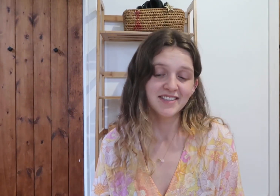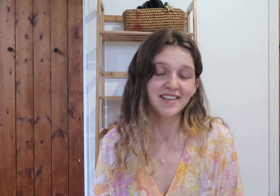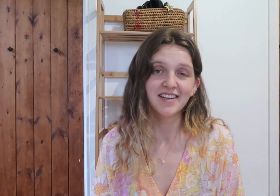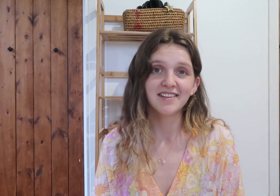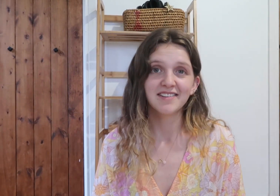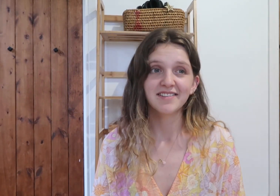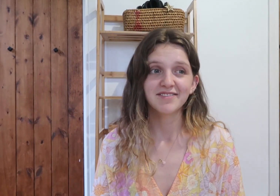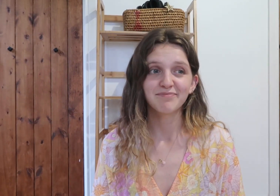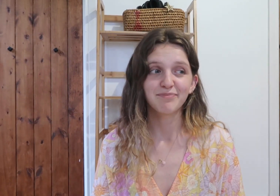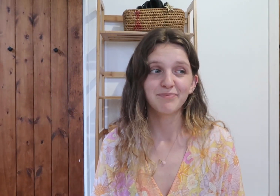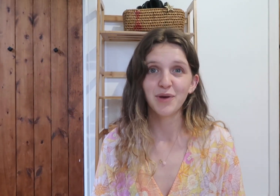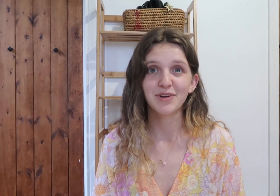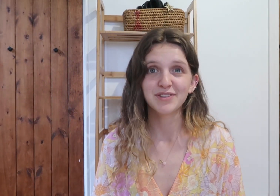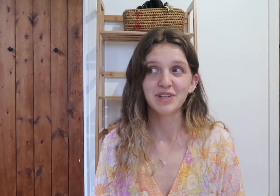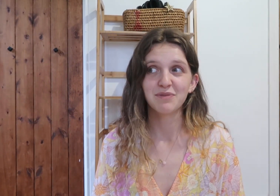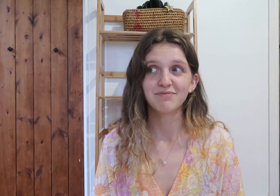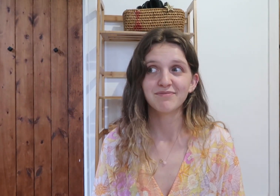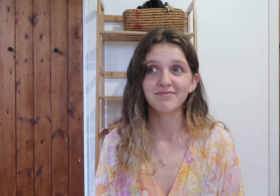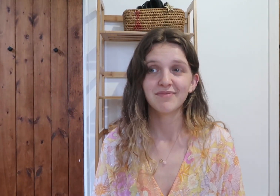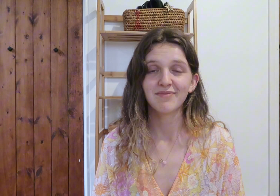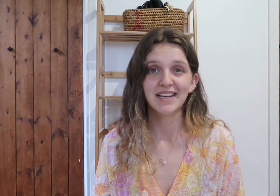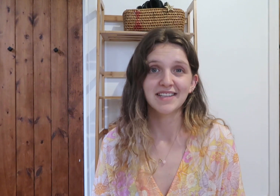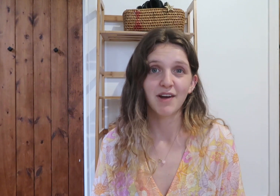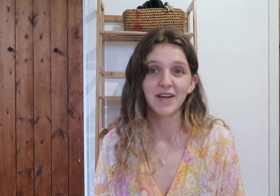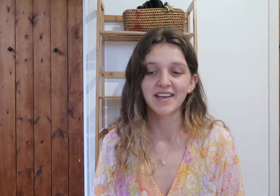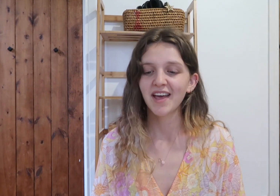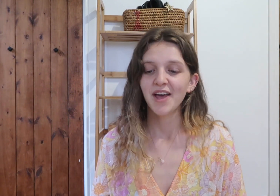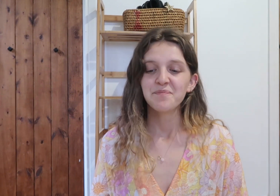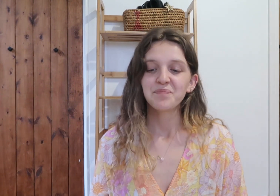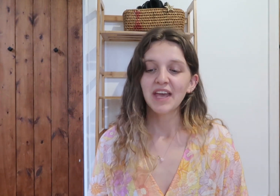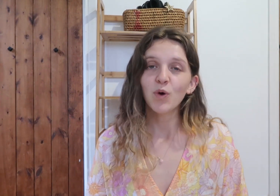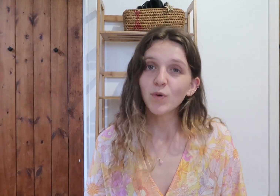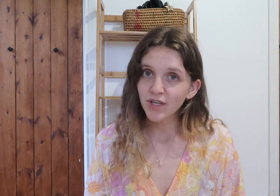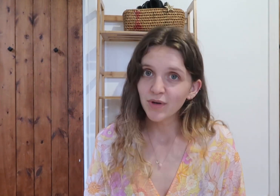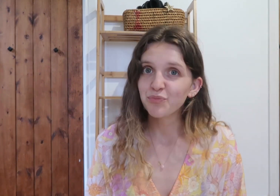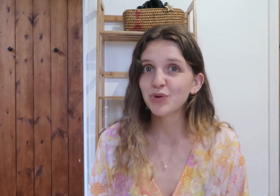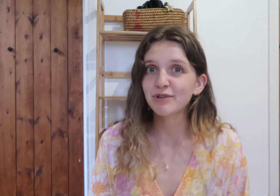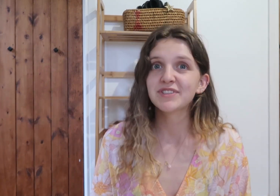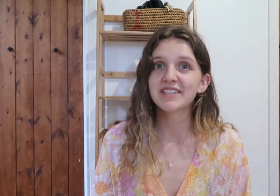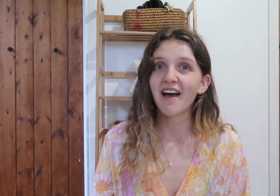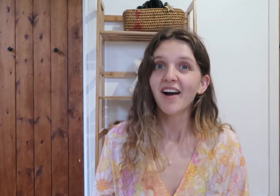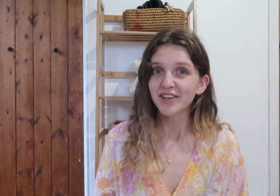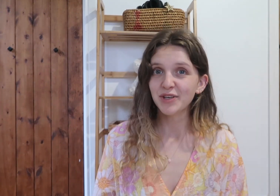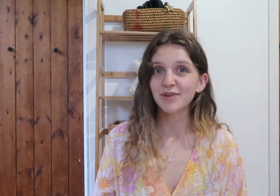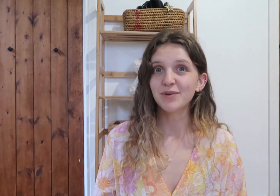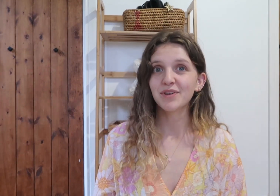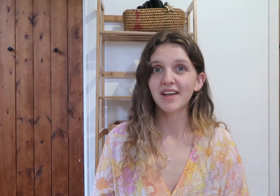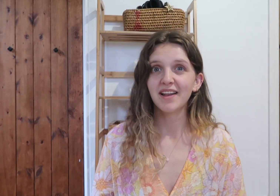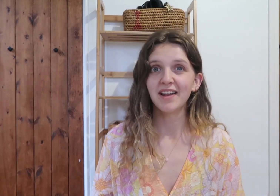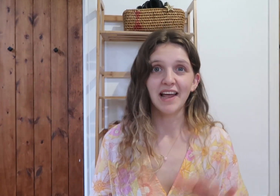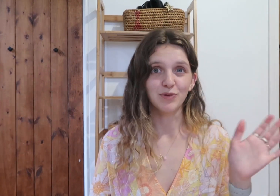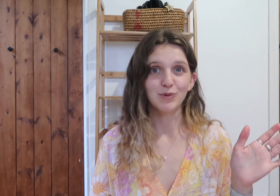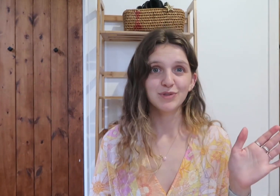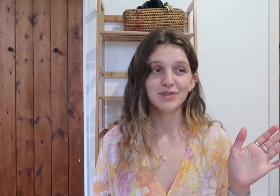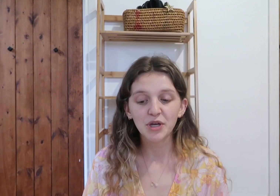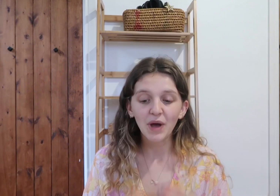another little bonus for them as they're growing. It also improves their IQ levels. So